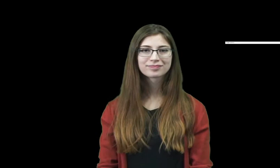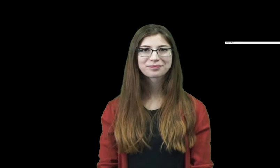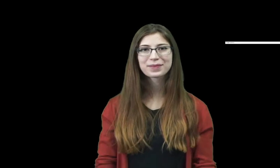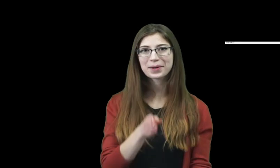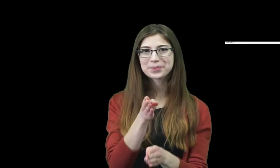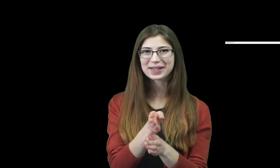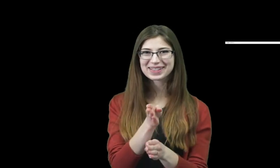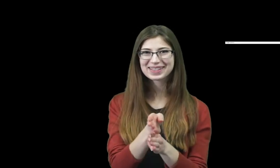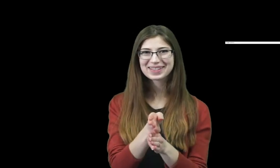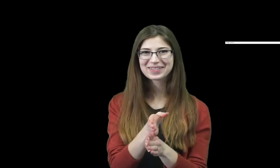Bus.